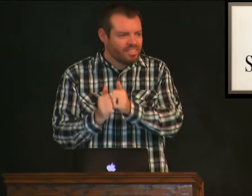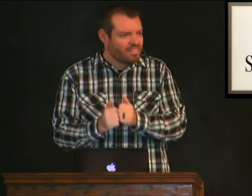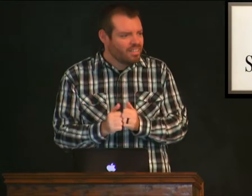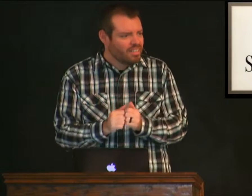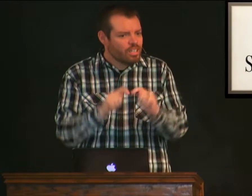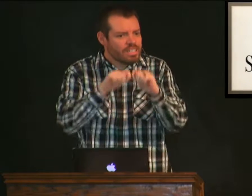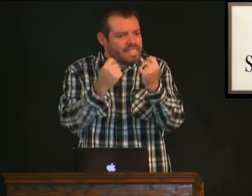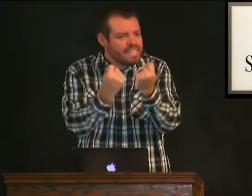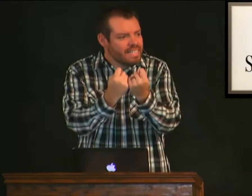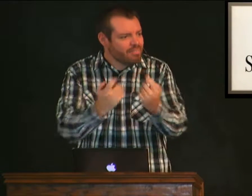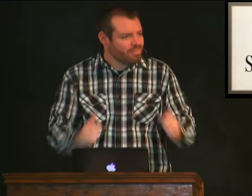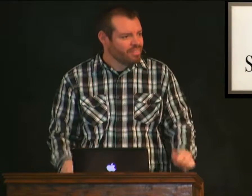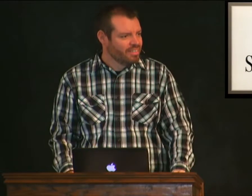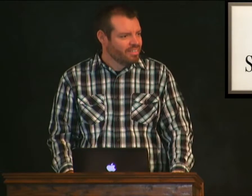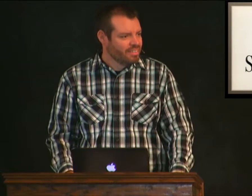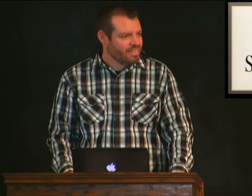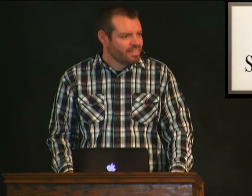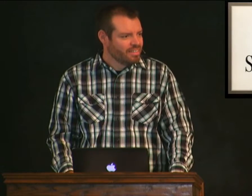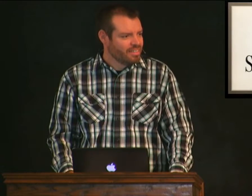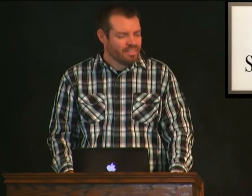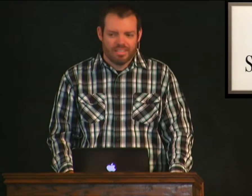together, they're a team.